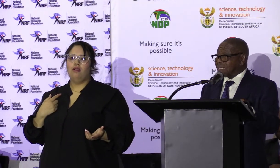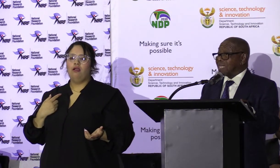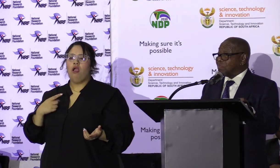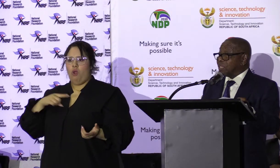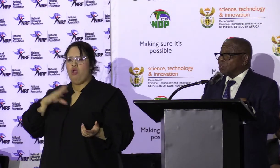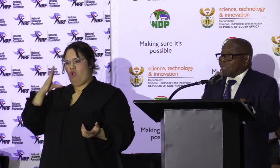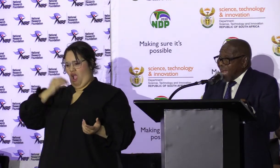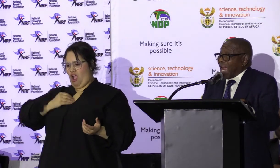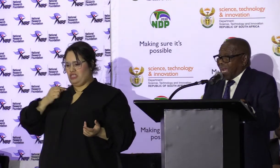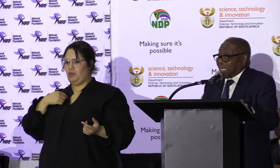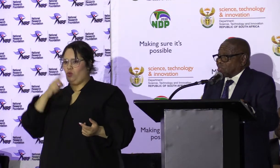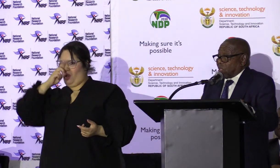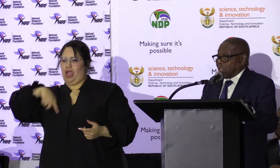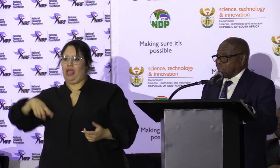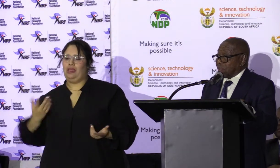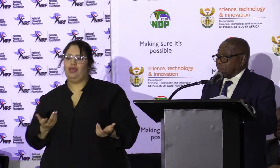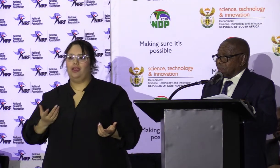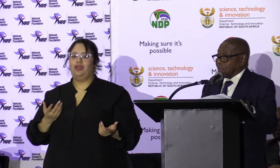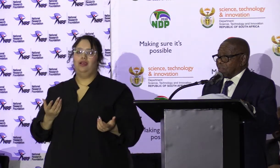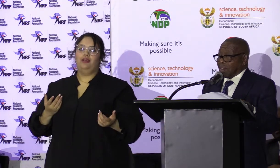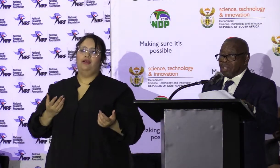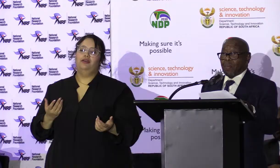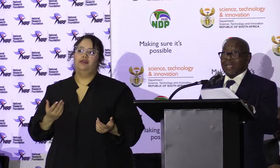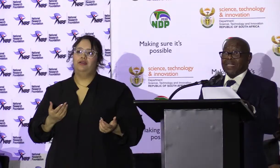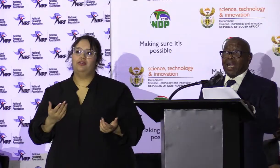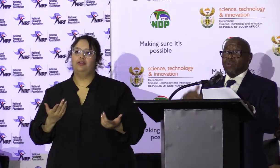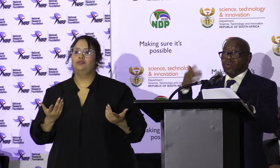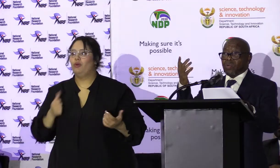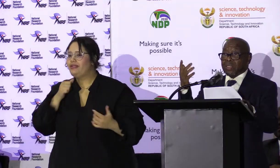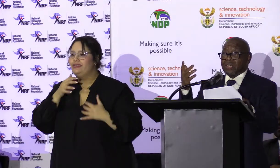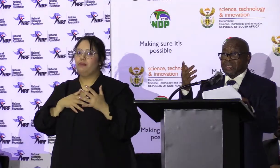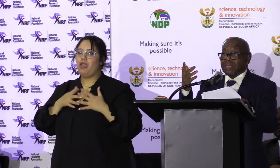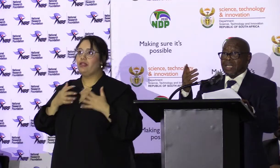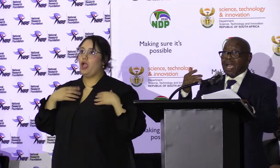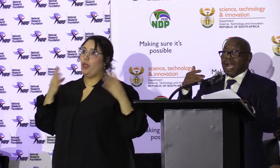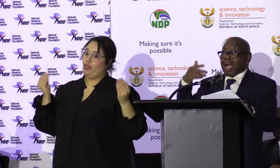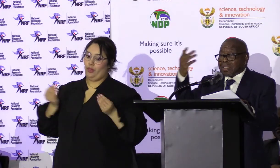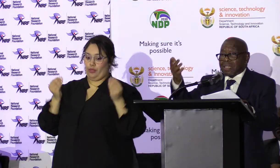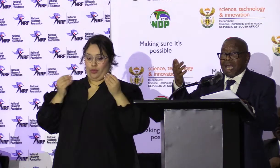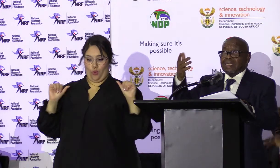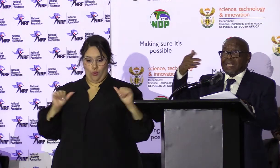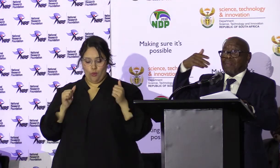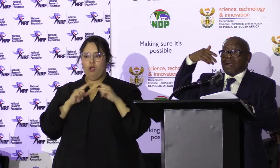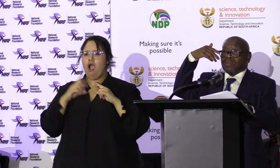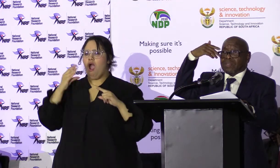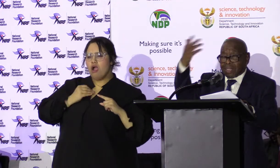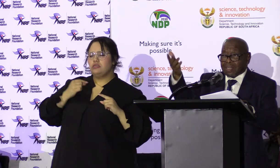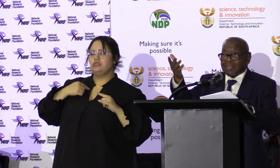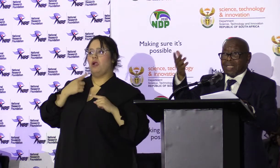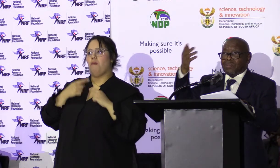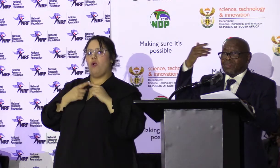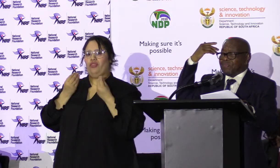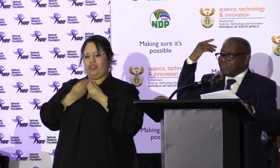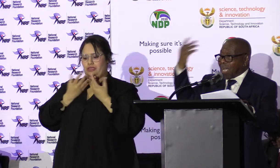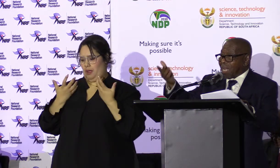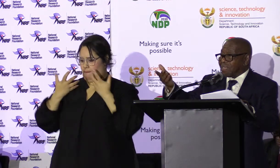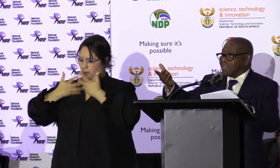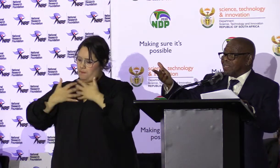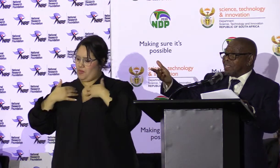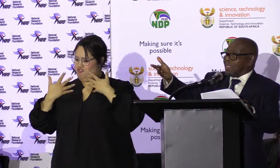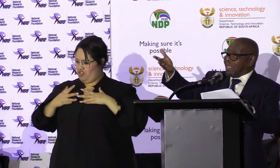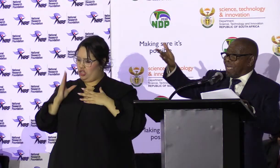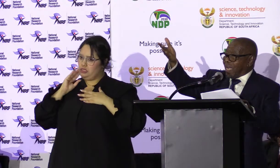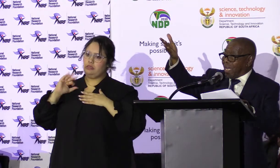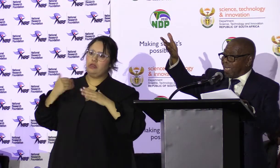Because you are asking me to lie, actually. No matter how good it is. Ask us about things that we've